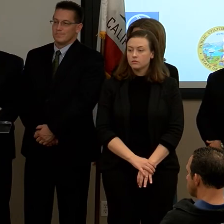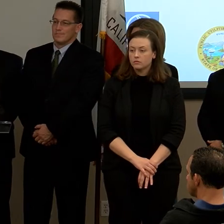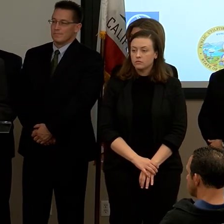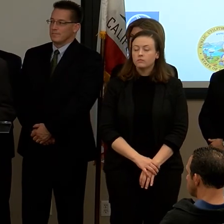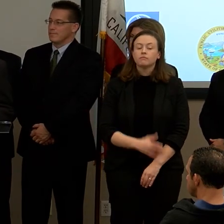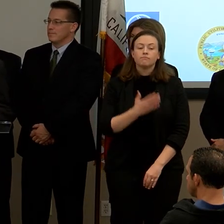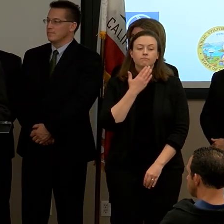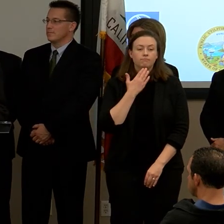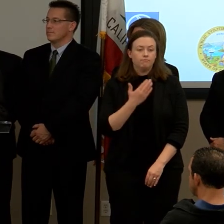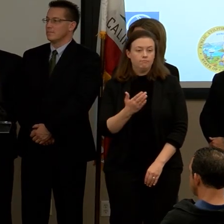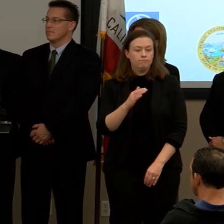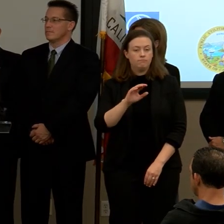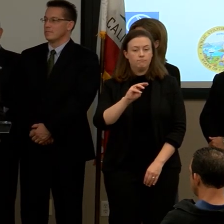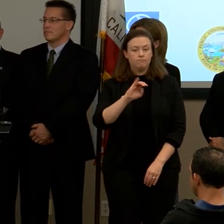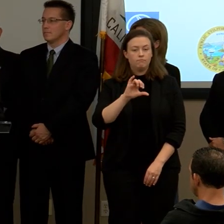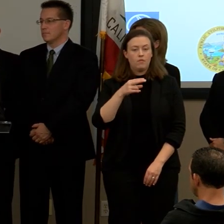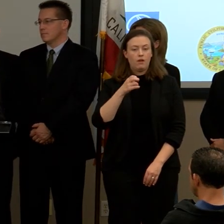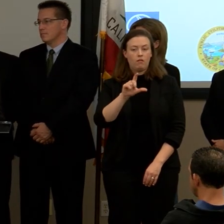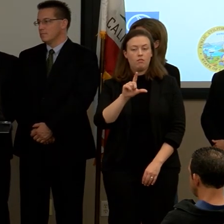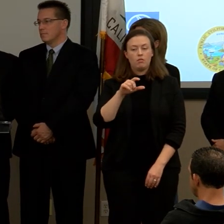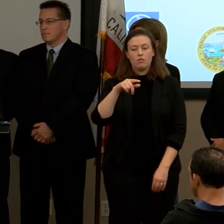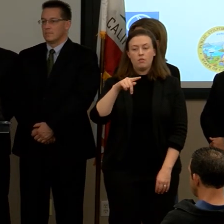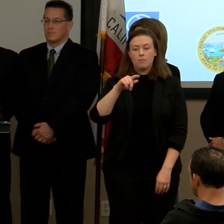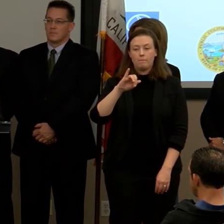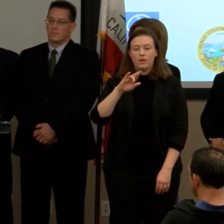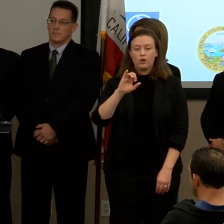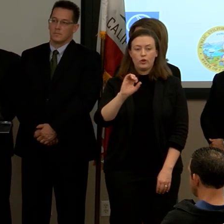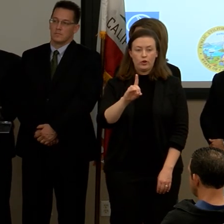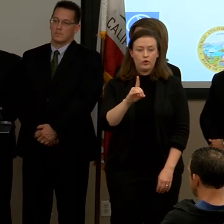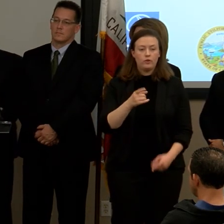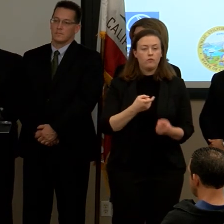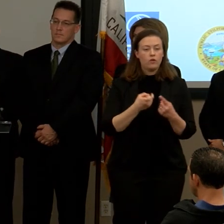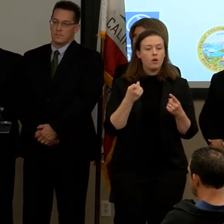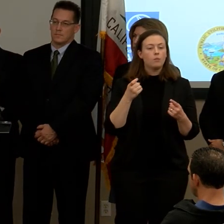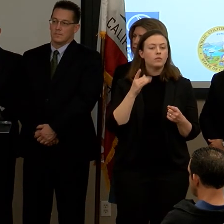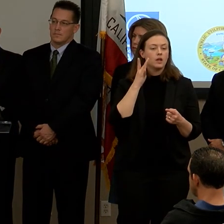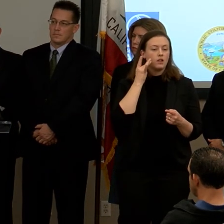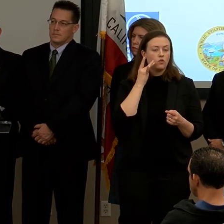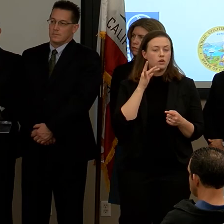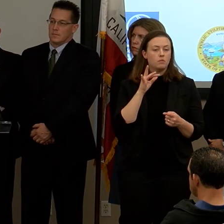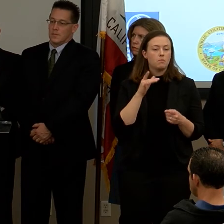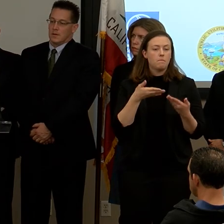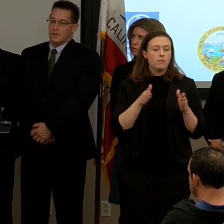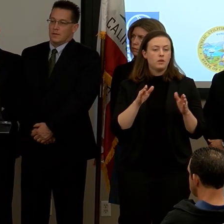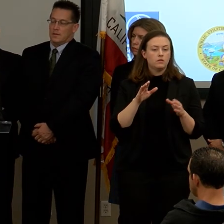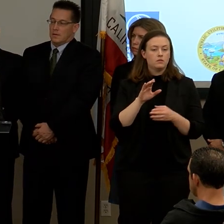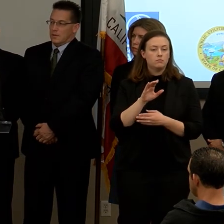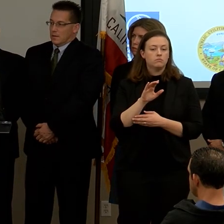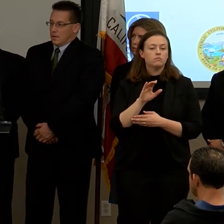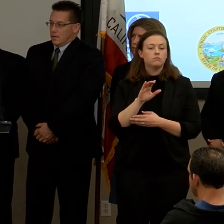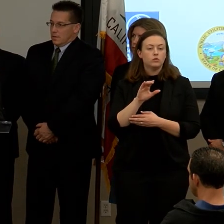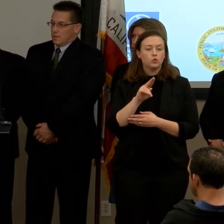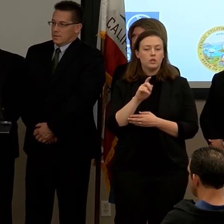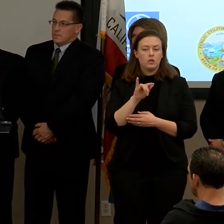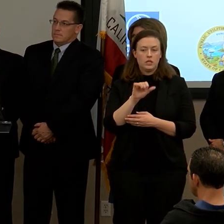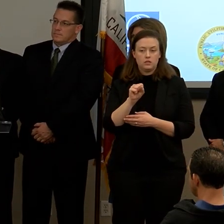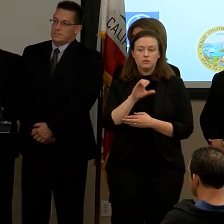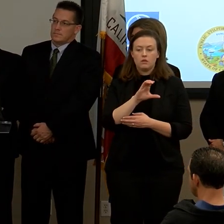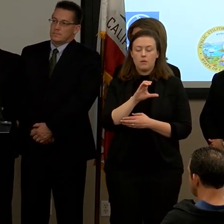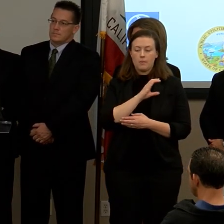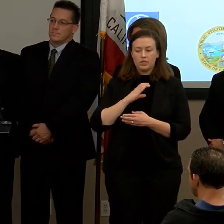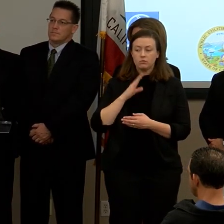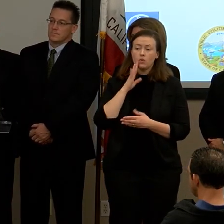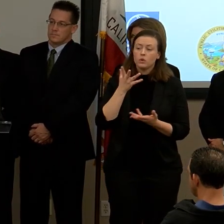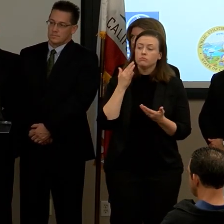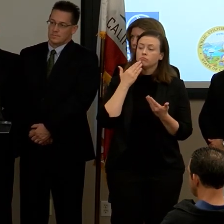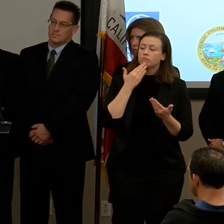Good morning. I'm Michael Picker from the California Public Utilities Commission. And I'd like to personally thank all the many field staff